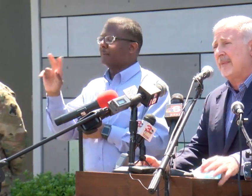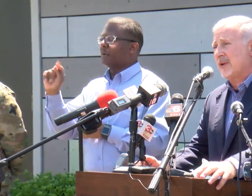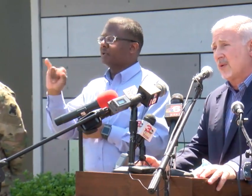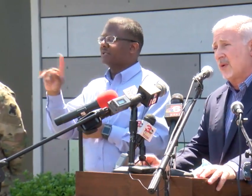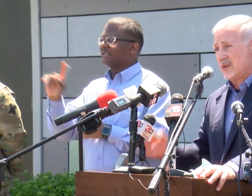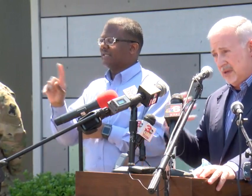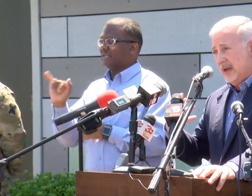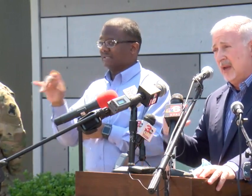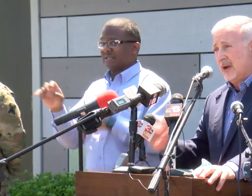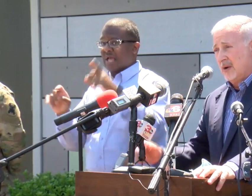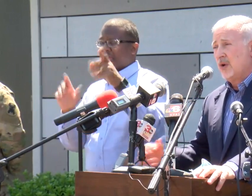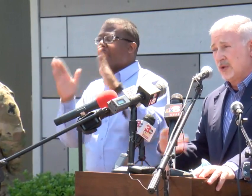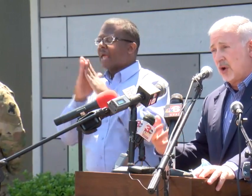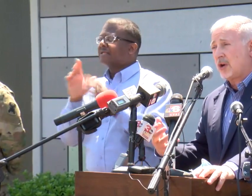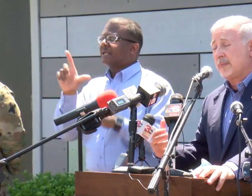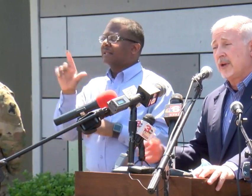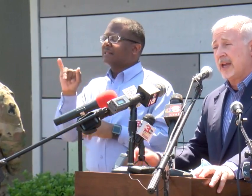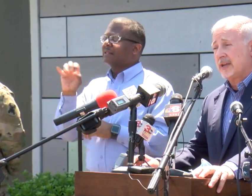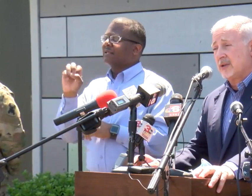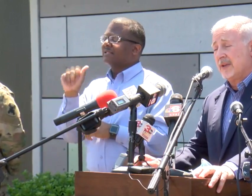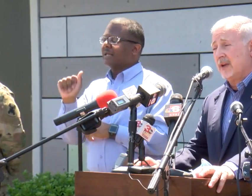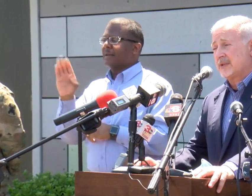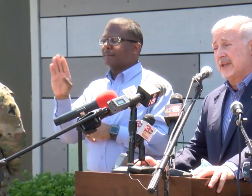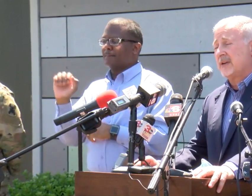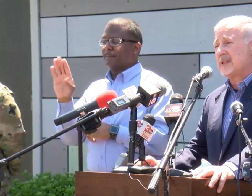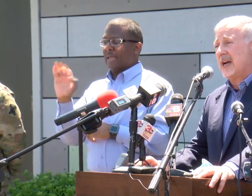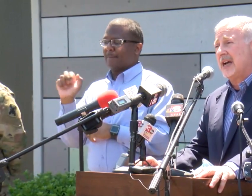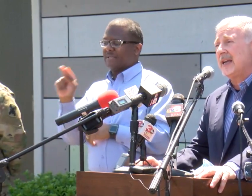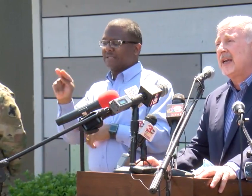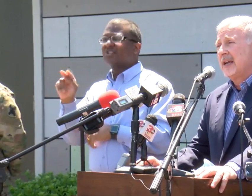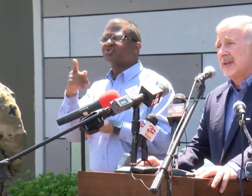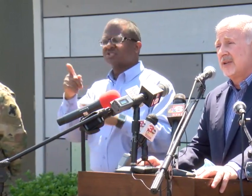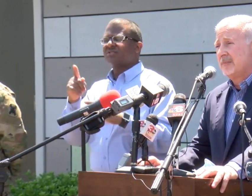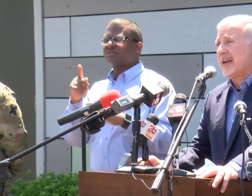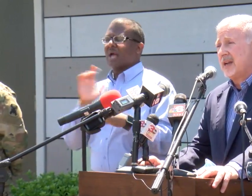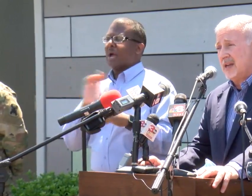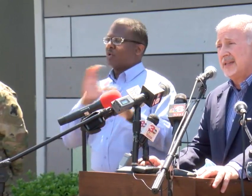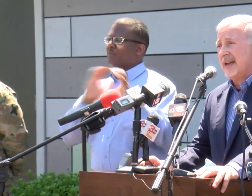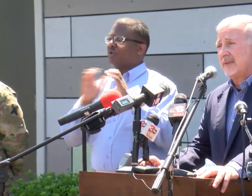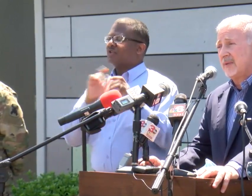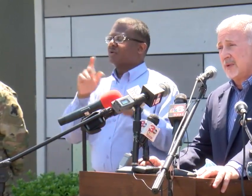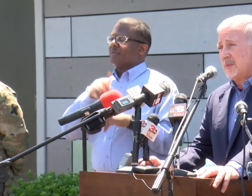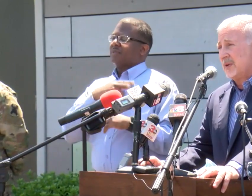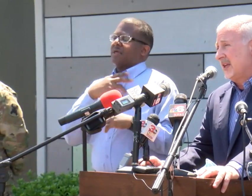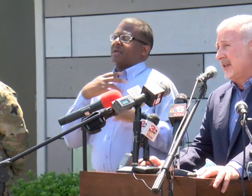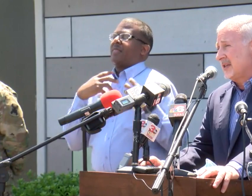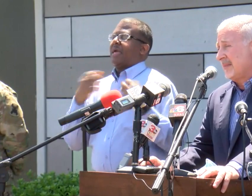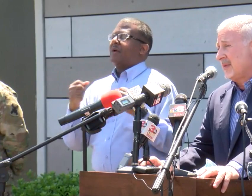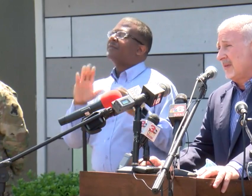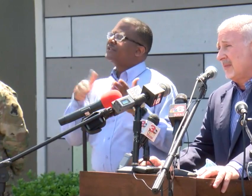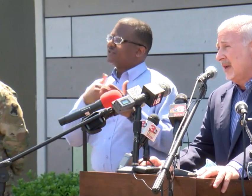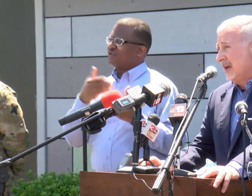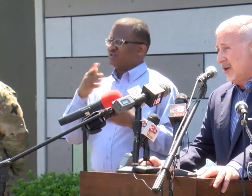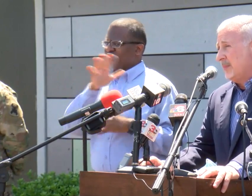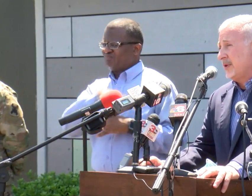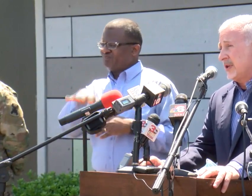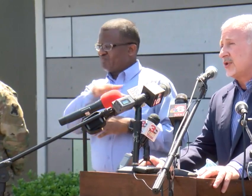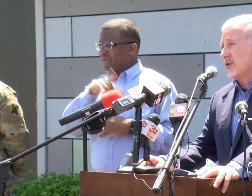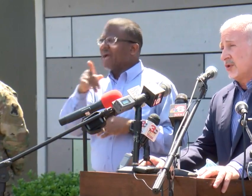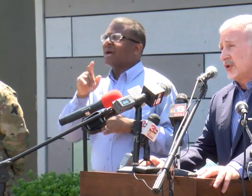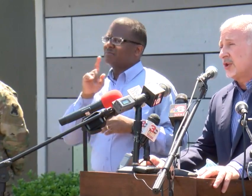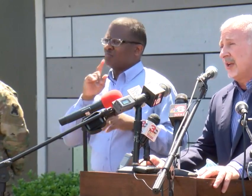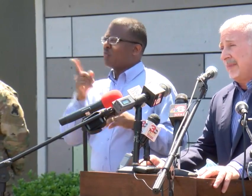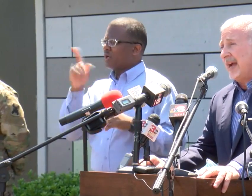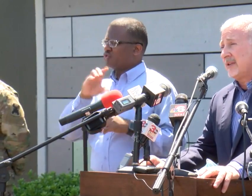Lisa Babin, who's our communication on the health center side, to make contact with Miss Martinez, and I'm